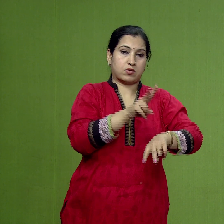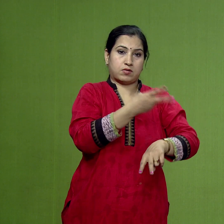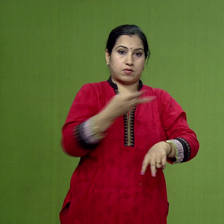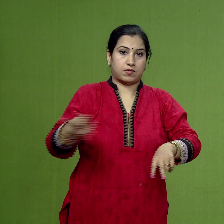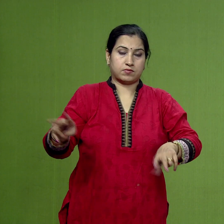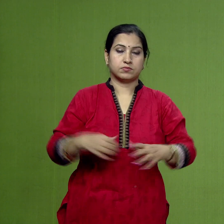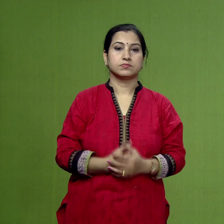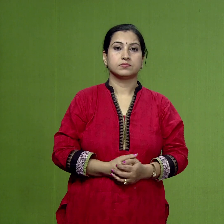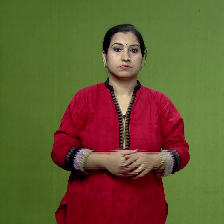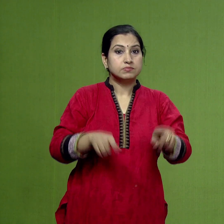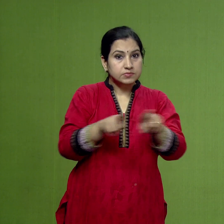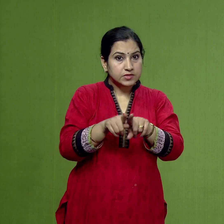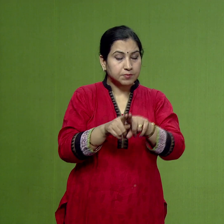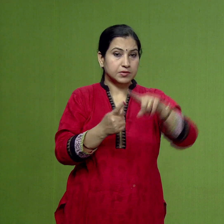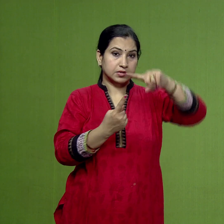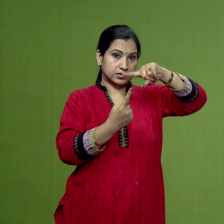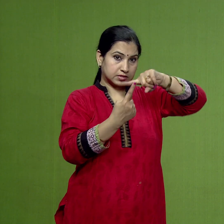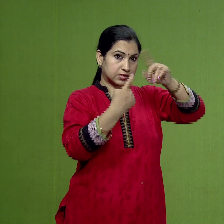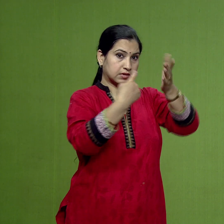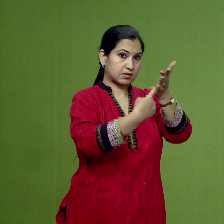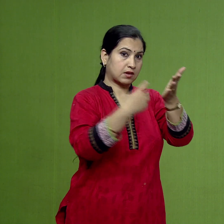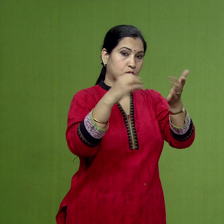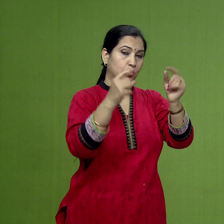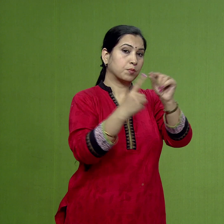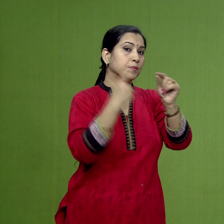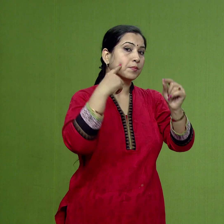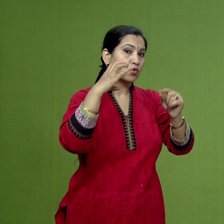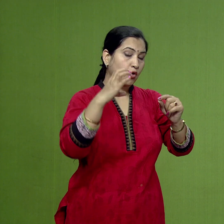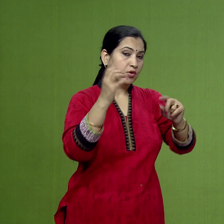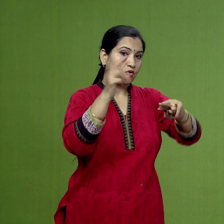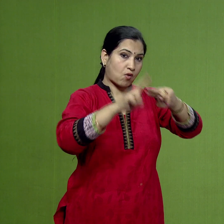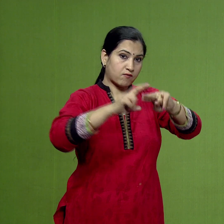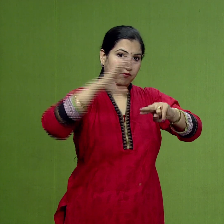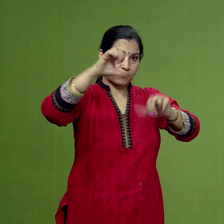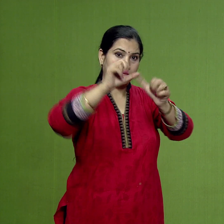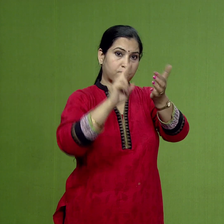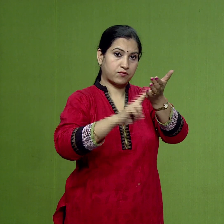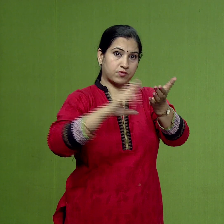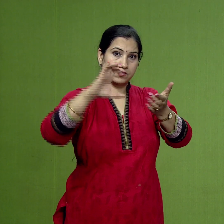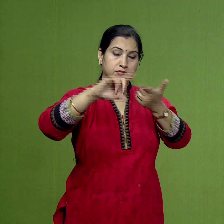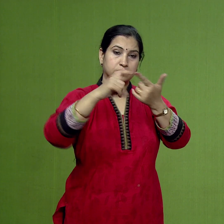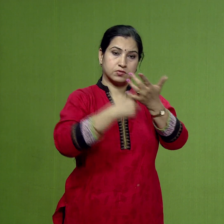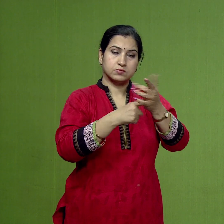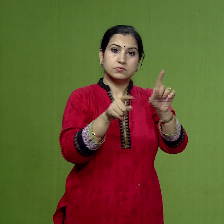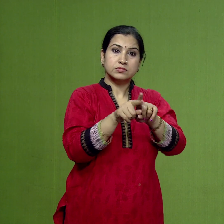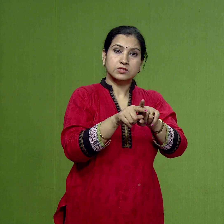The Tropic of Cancer, that is 23 degree 30 minutes north, passes through the center of the